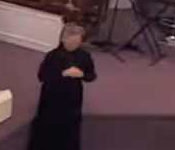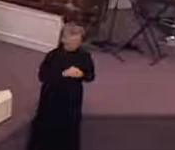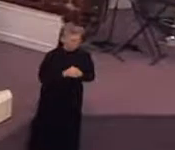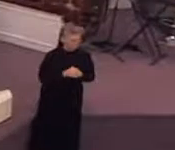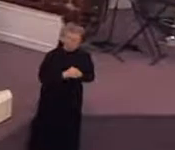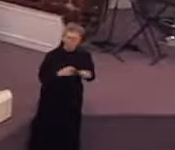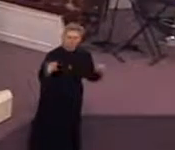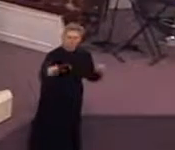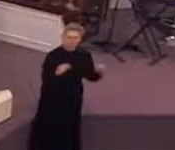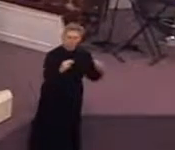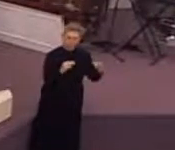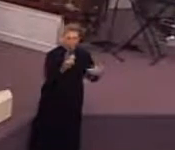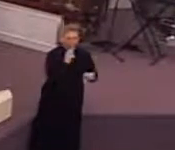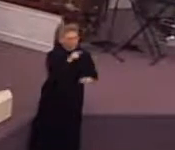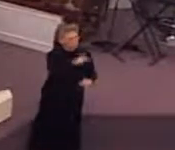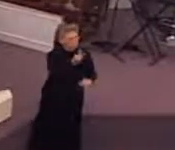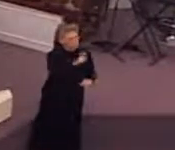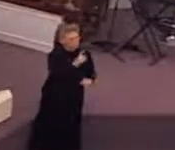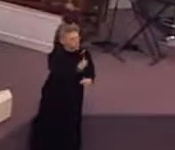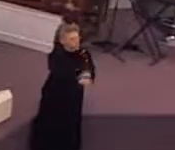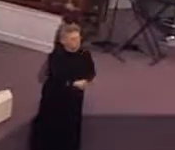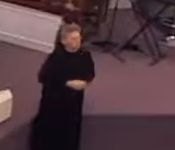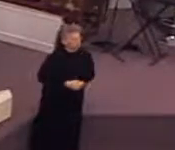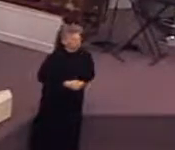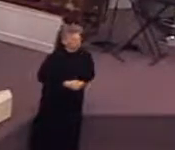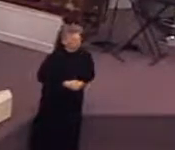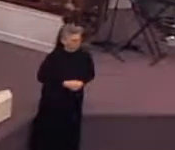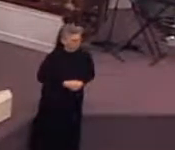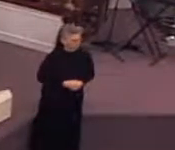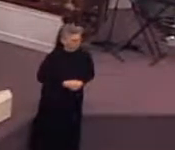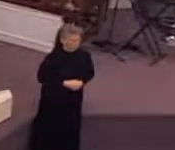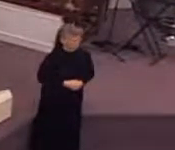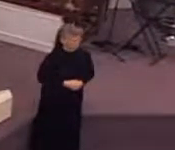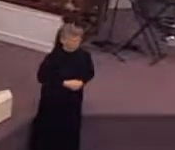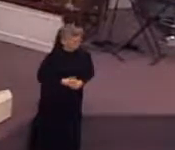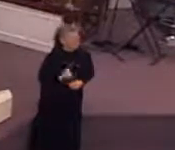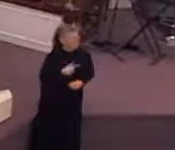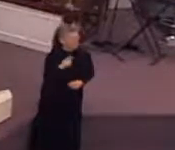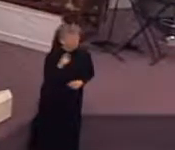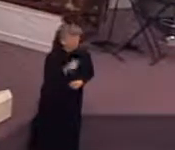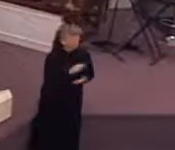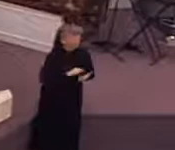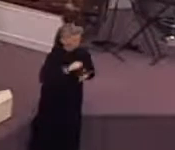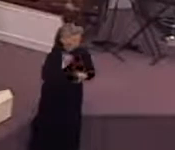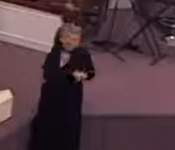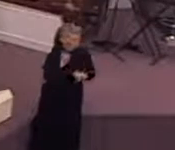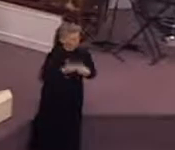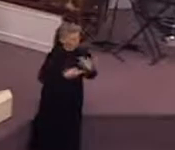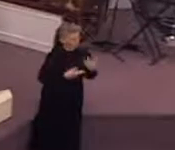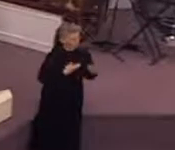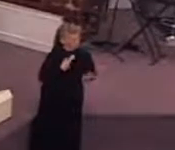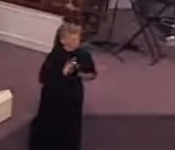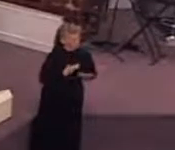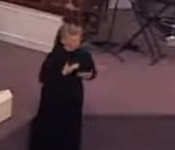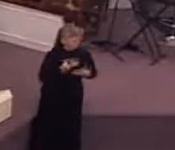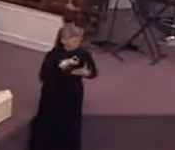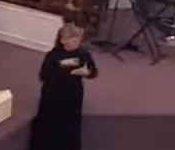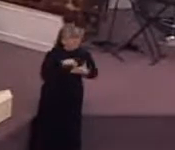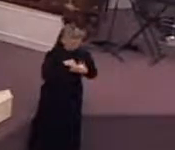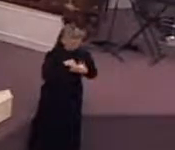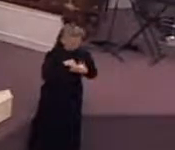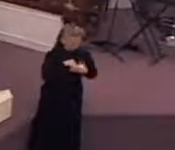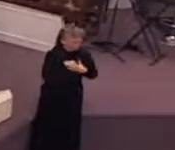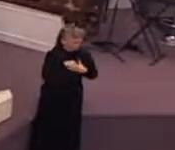Come on, look at your neighbor and say, you need one too. Come on, we need a Holy Ghost revival inside of